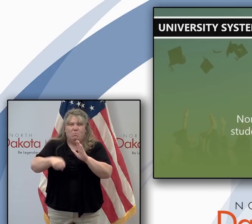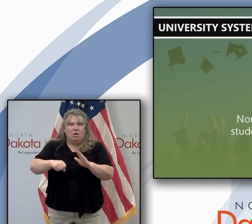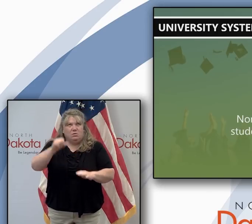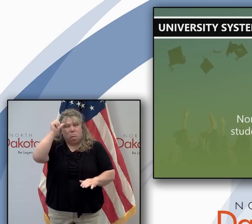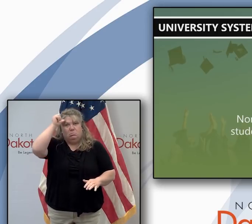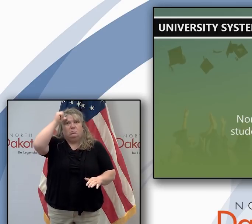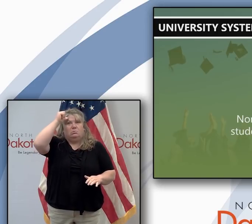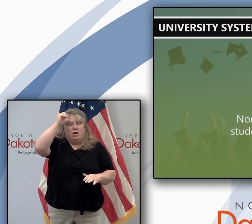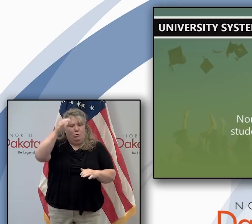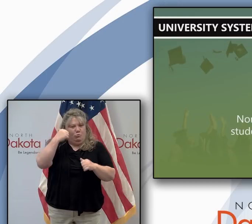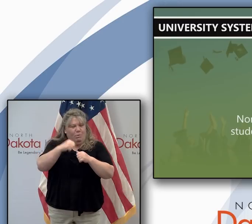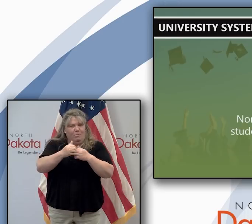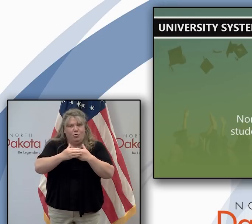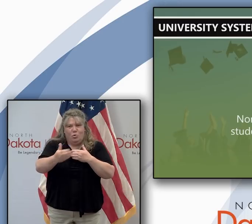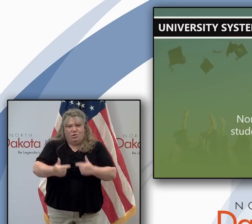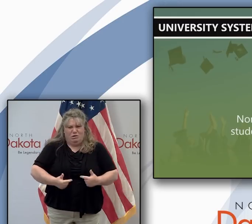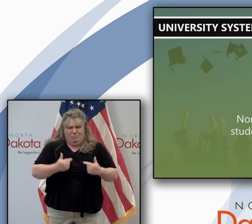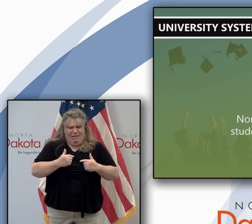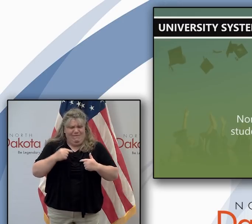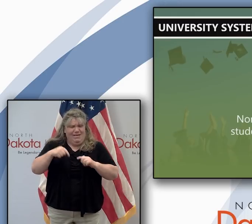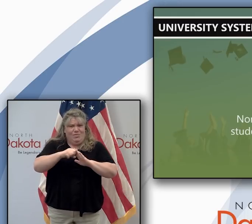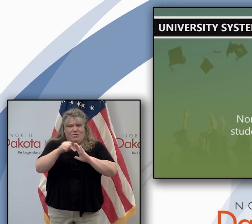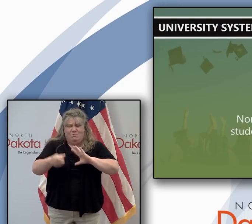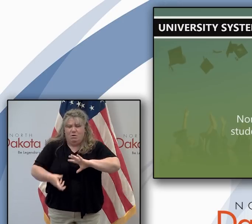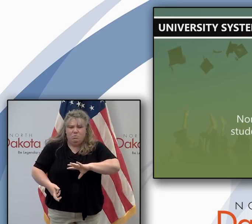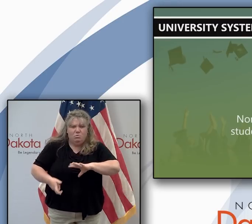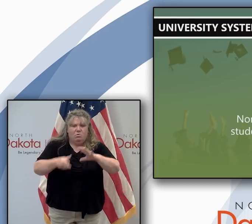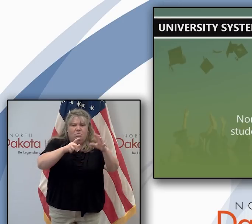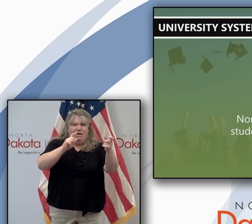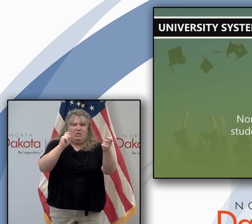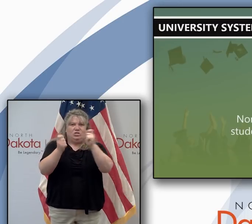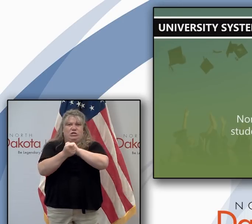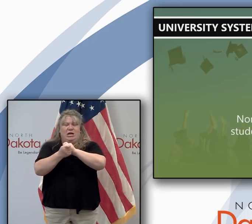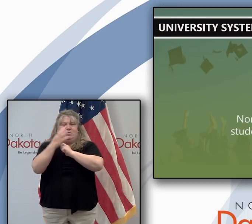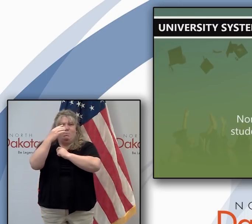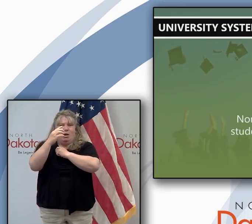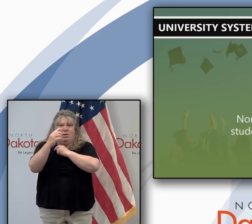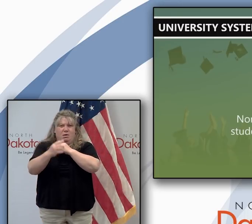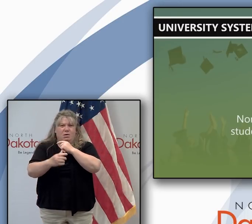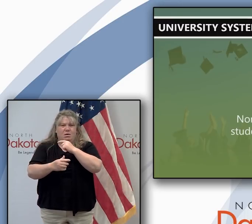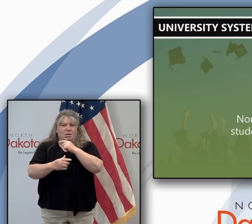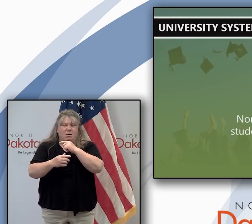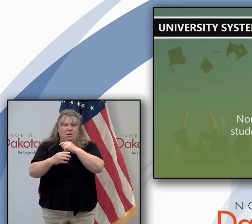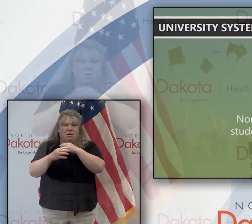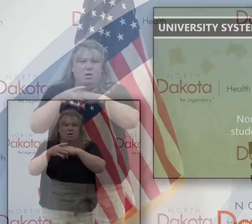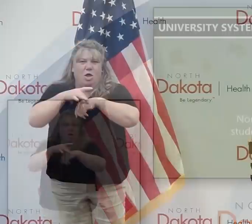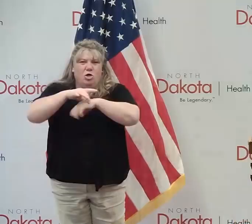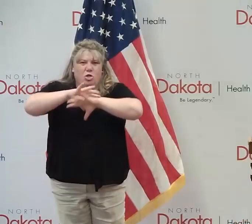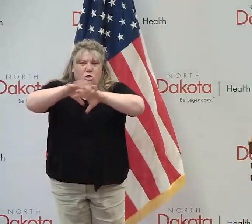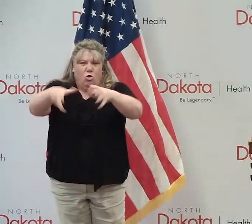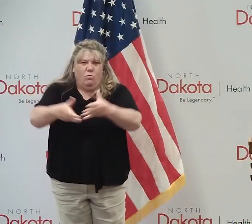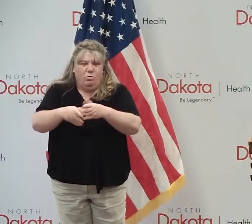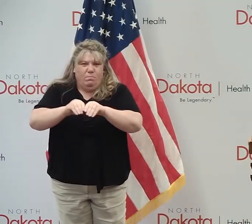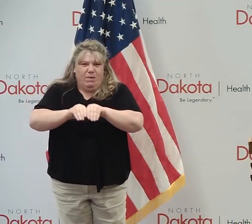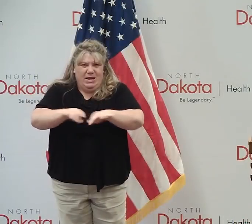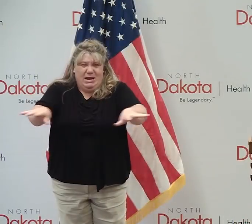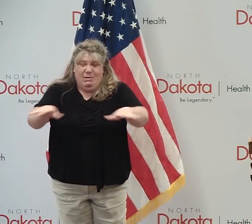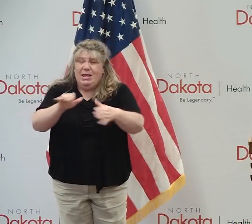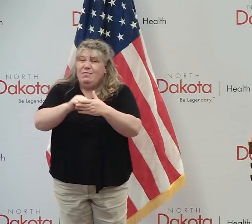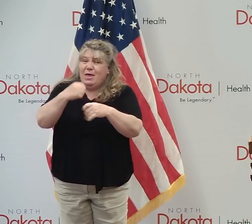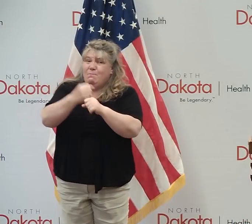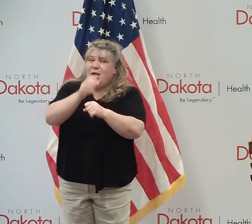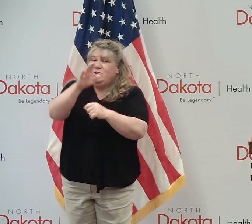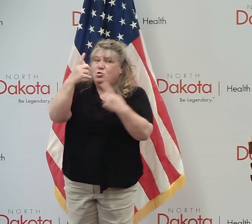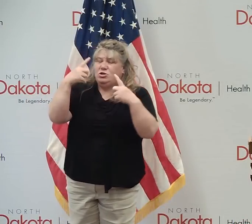was disrupted and transformed by a global pandemic, but that makes your achievements even all the